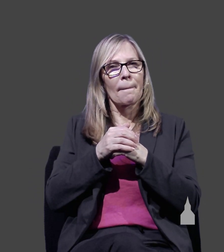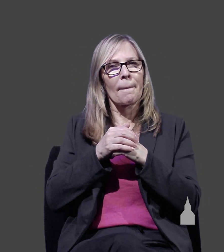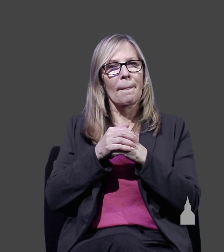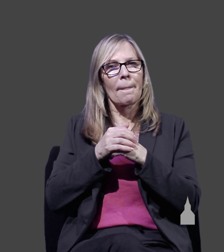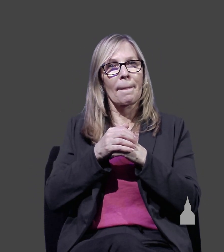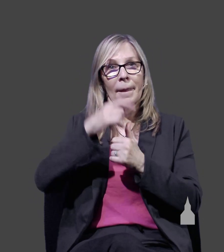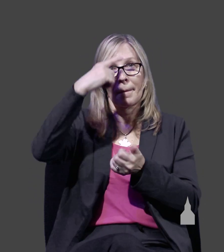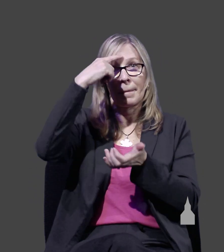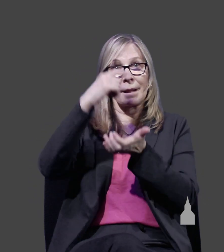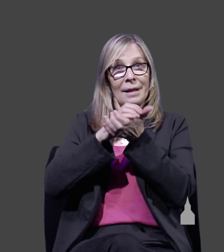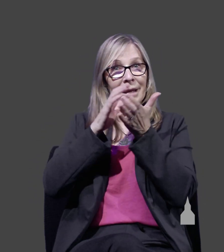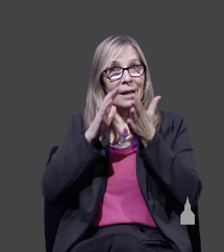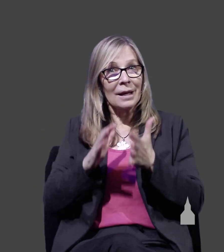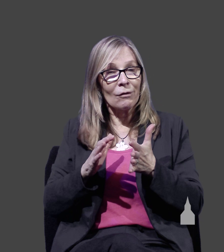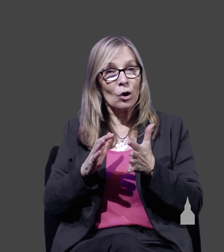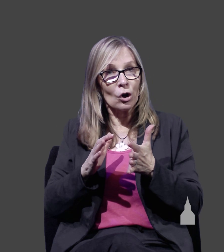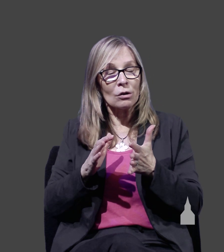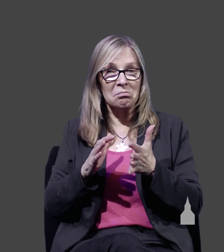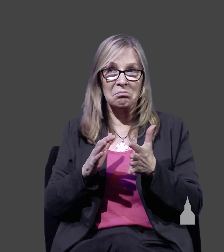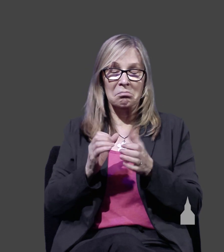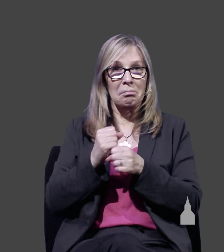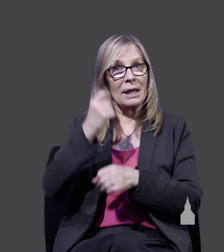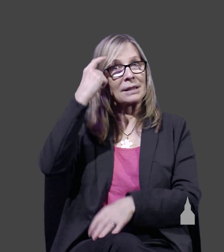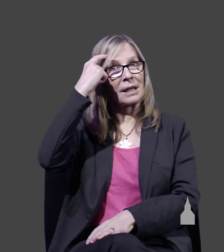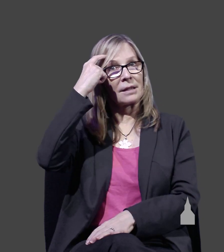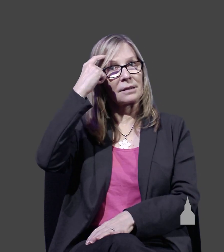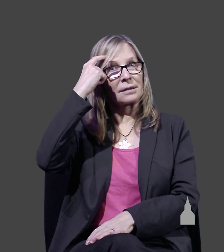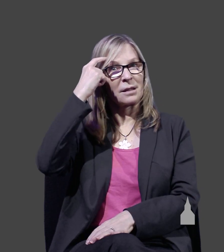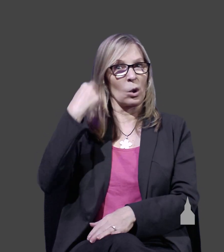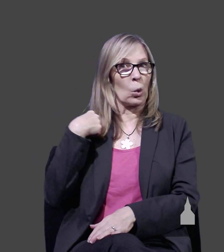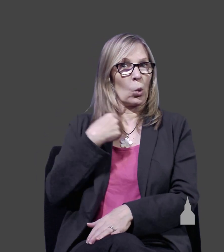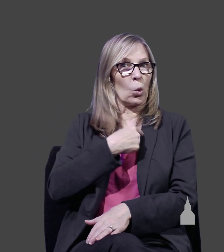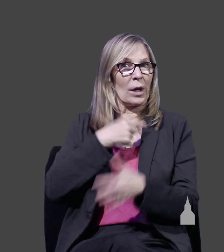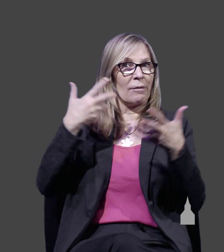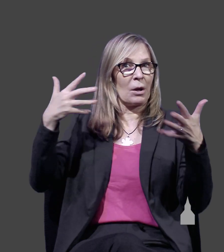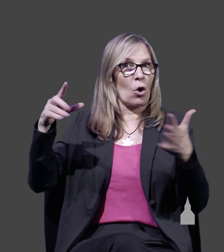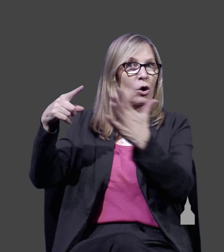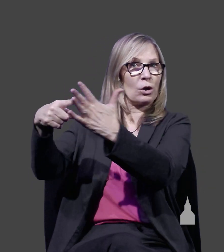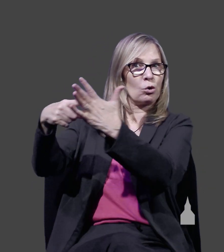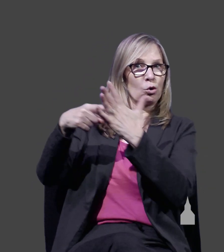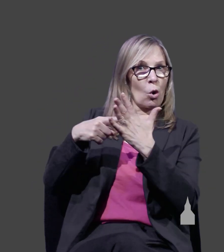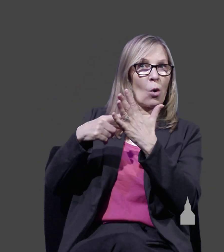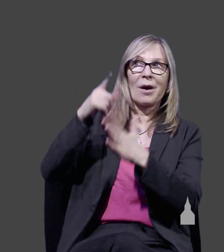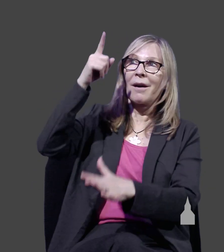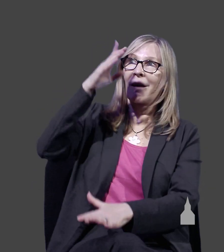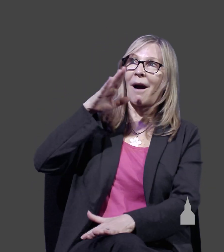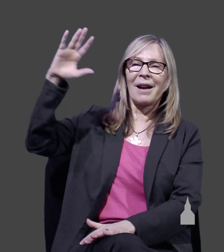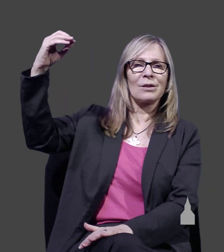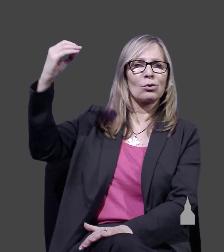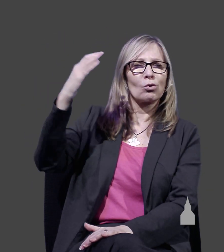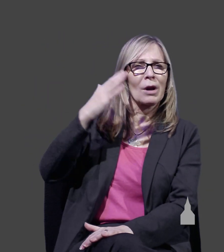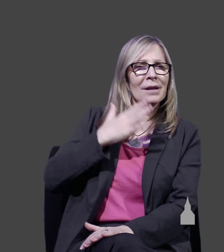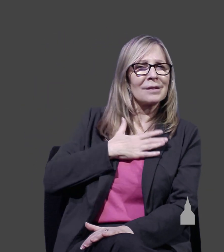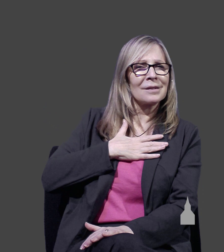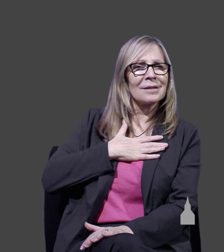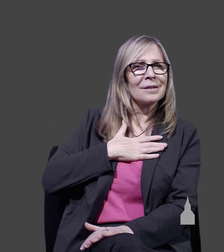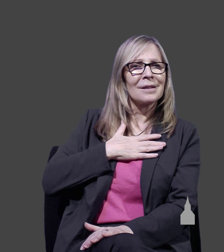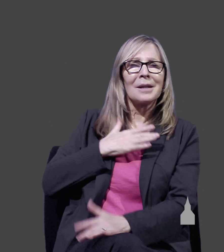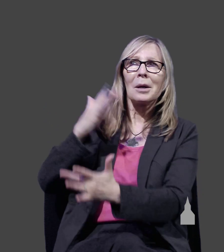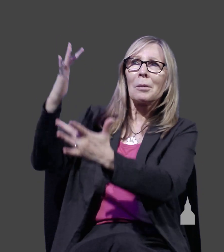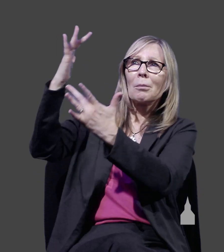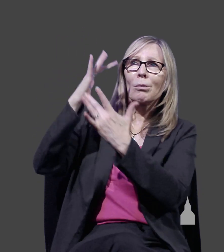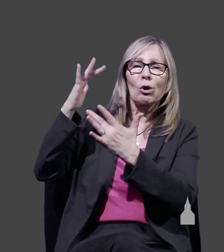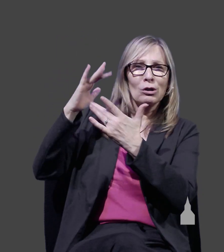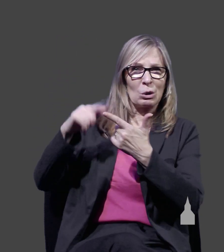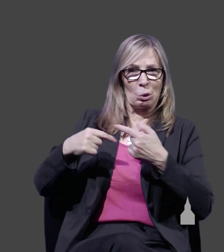And as believers, if we think about it, it makes sense because we've been shown God's grace, His unmerited favor, His mercy